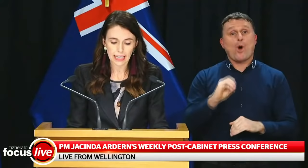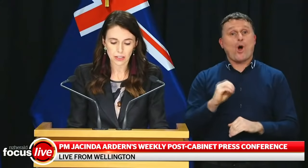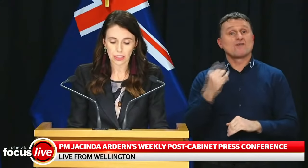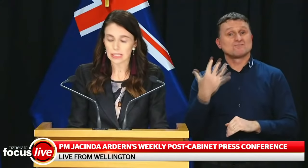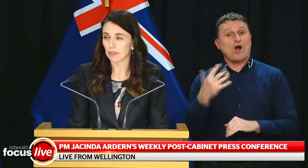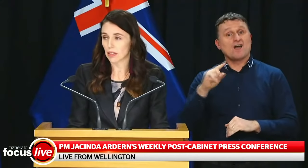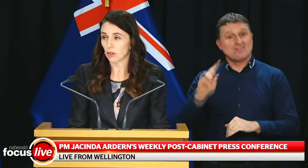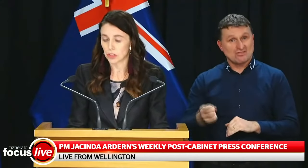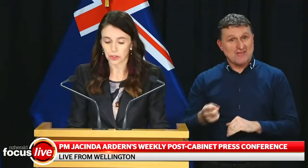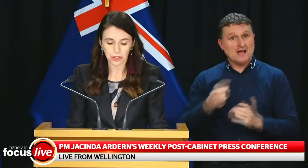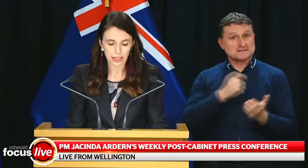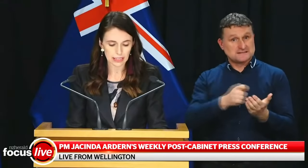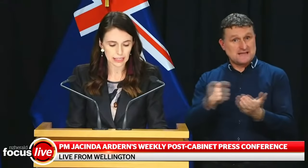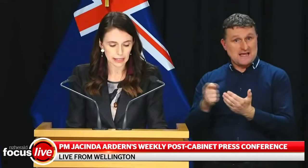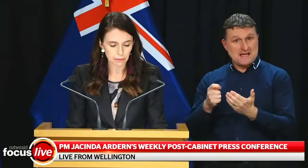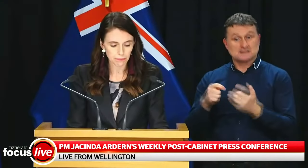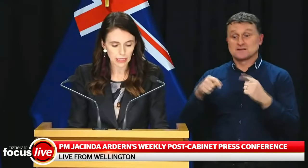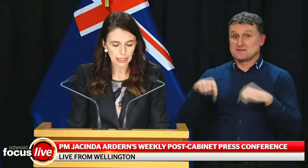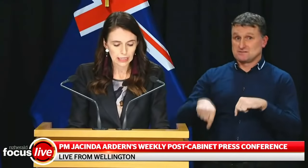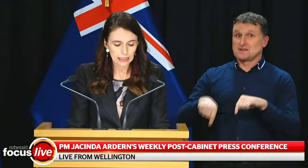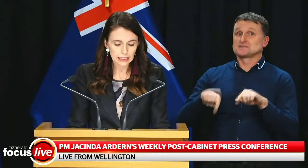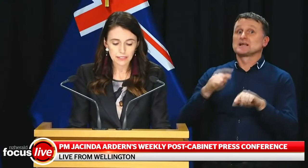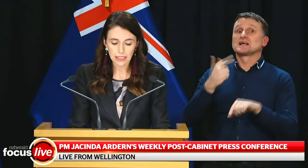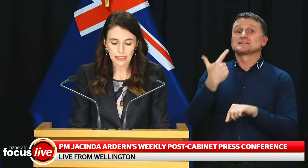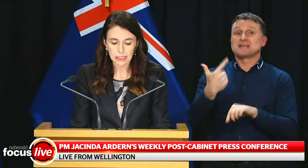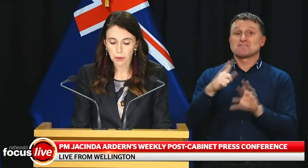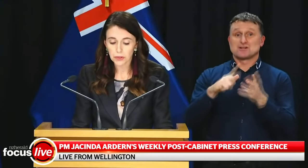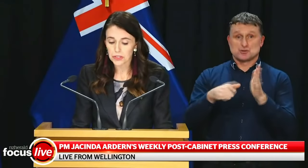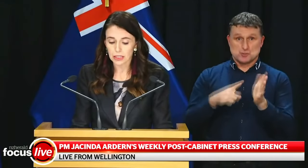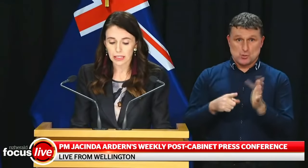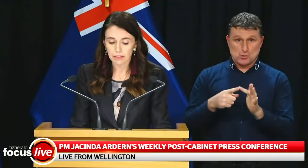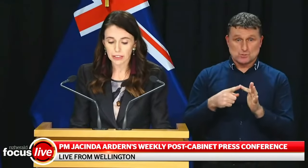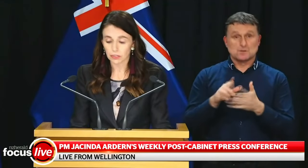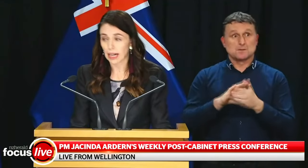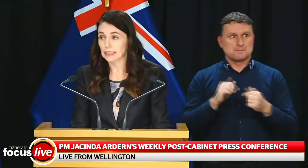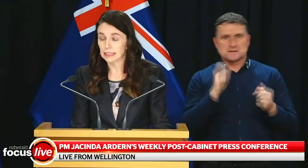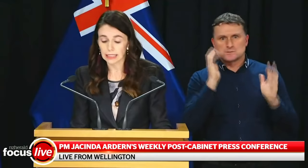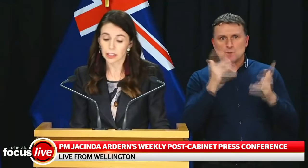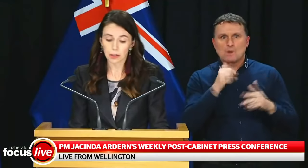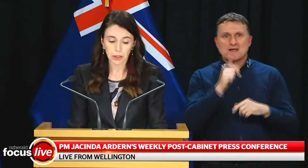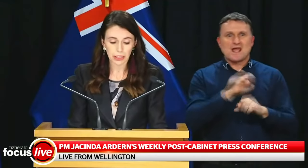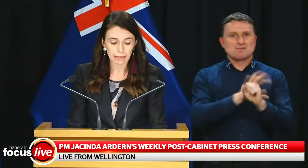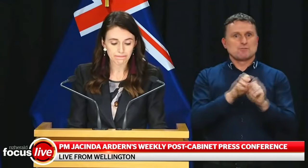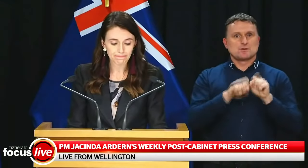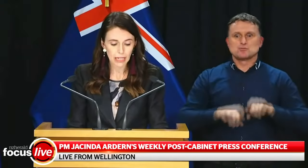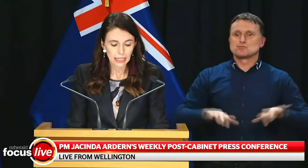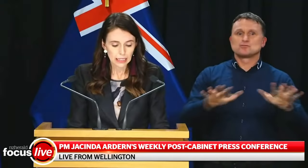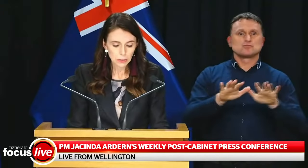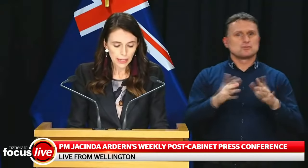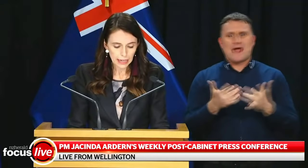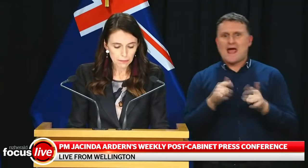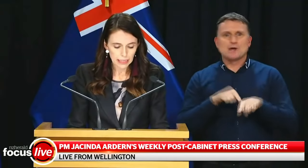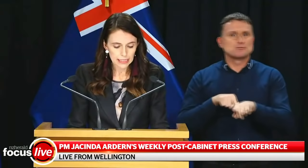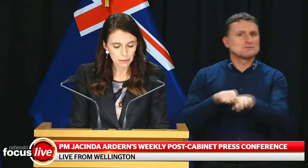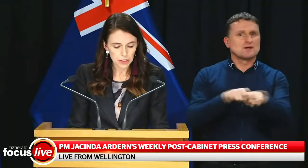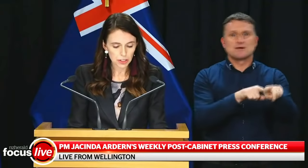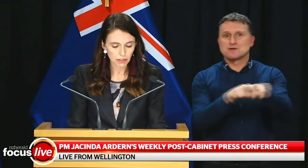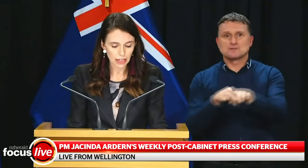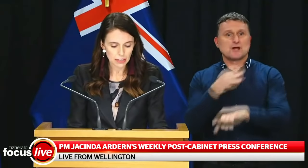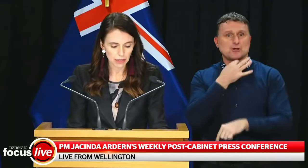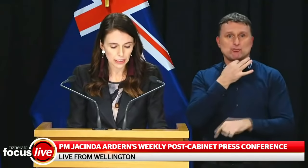405,630 scans on the 7th of June this year. This leaves us exposed in the event of cases in the community. That's why Cabinet